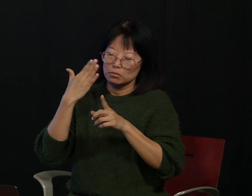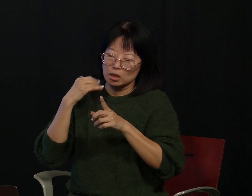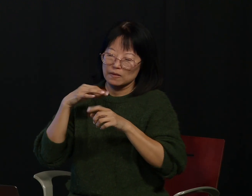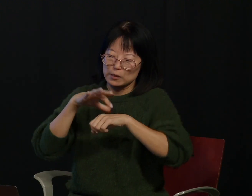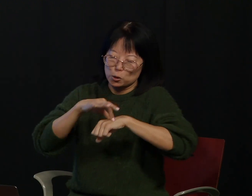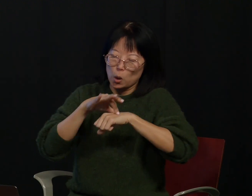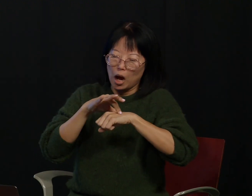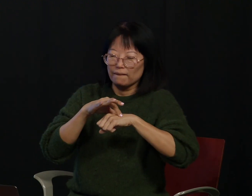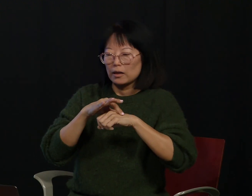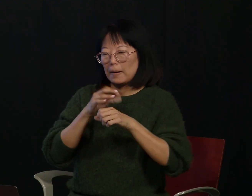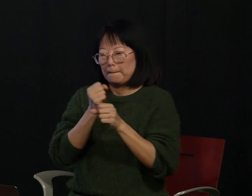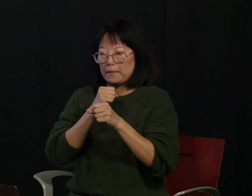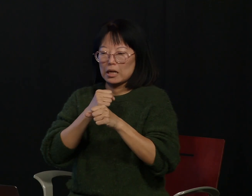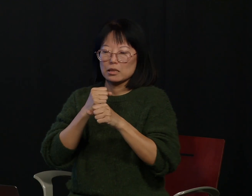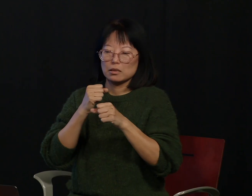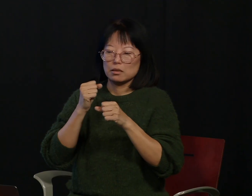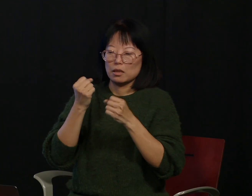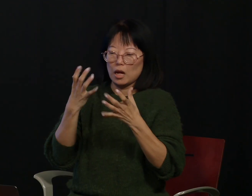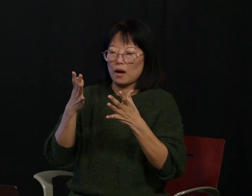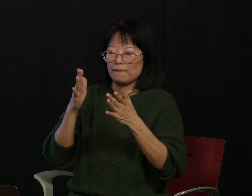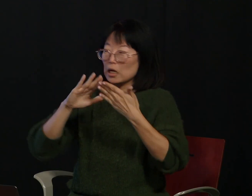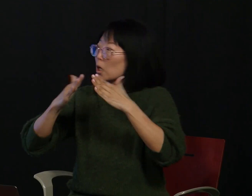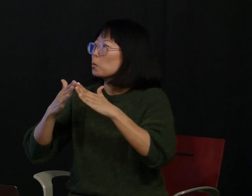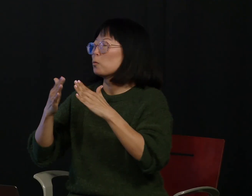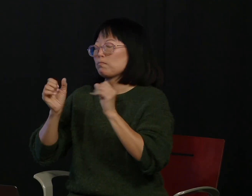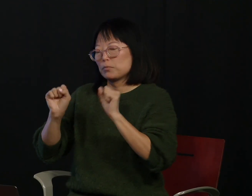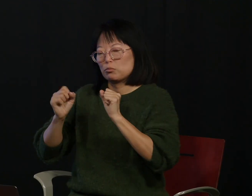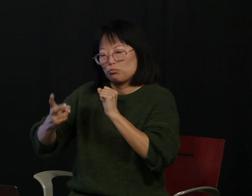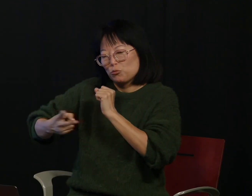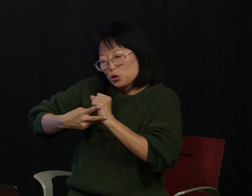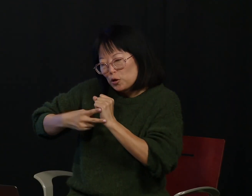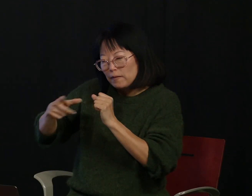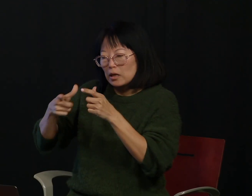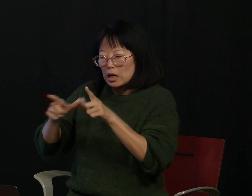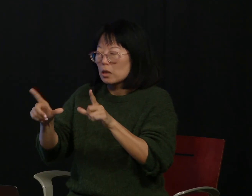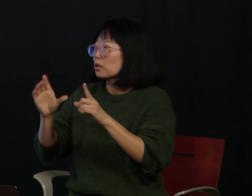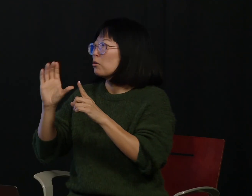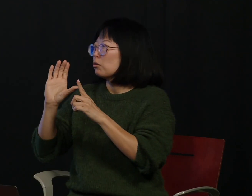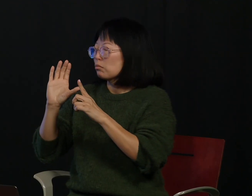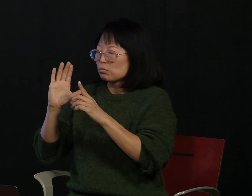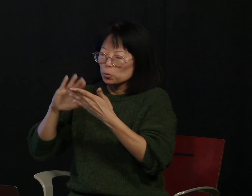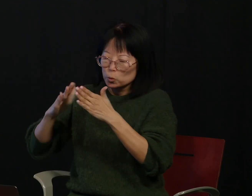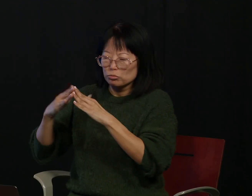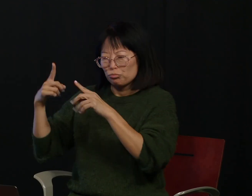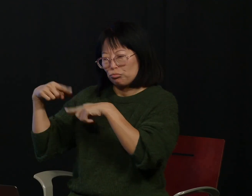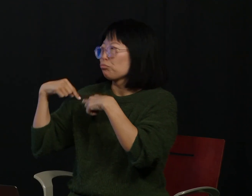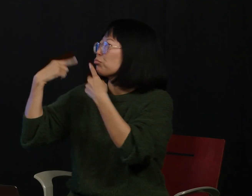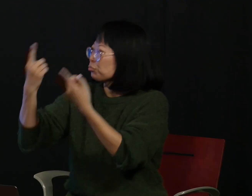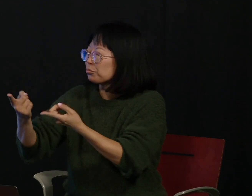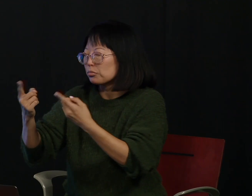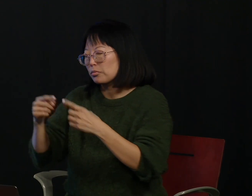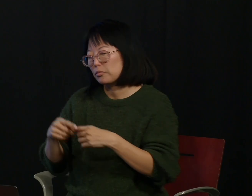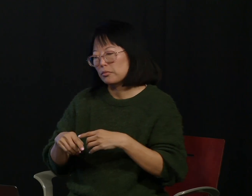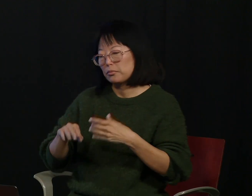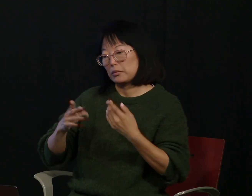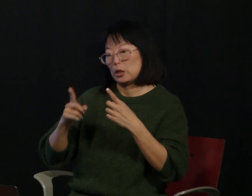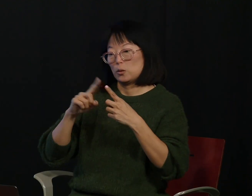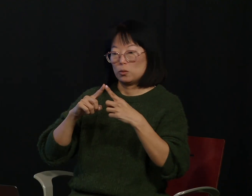cultures. Geographically, it makes many communities. They can preserve their language and community for a very long time,